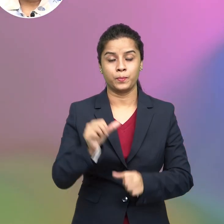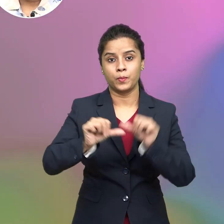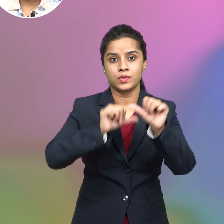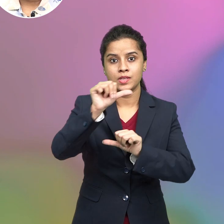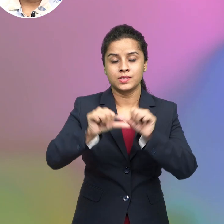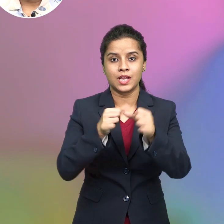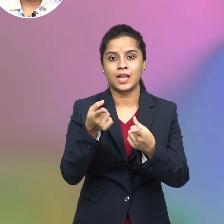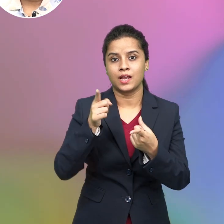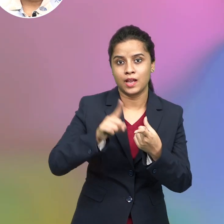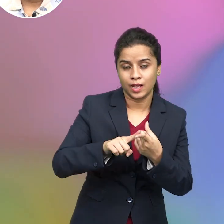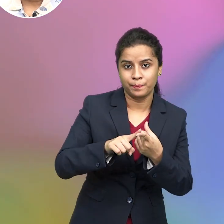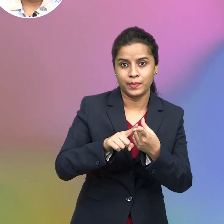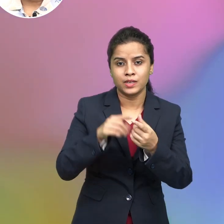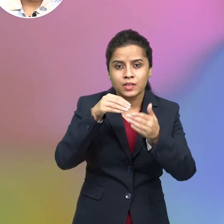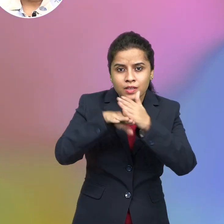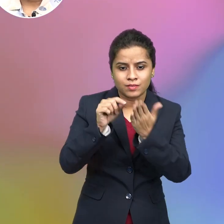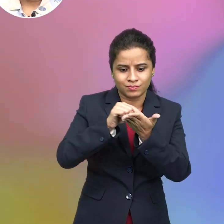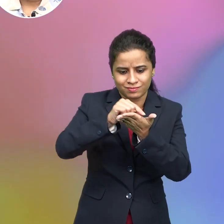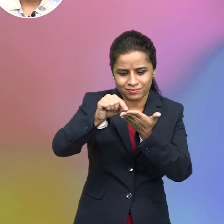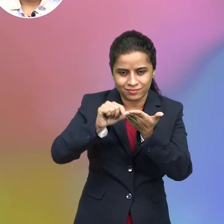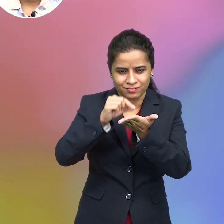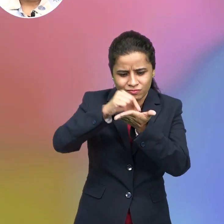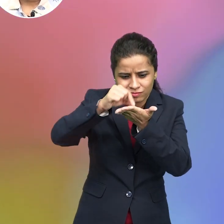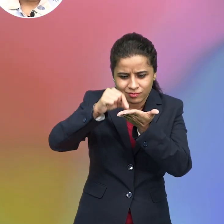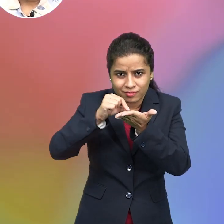This process occurs in the cytoplasm.